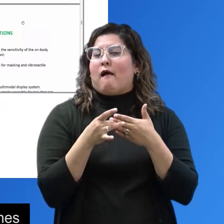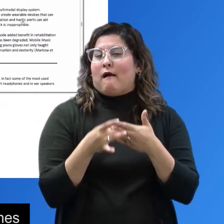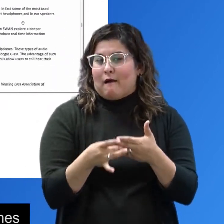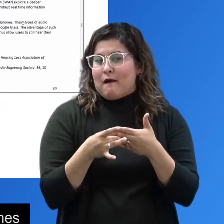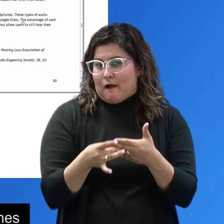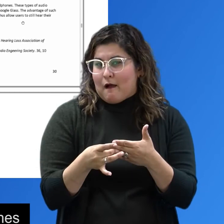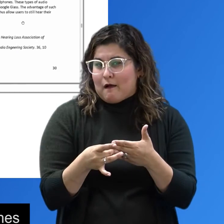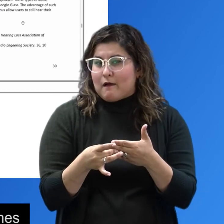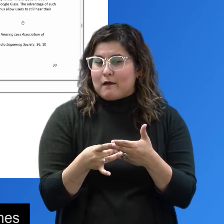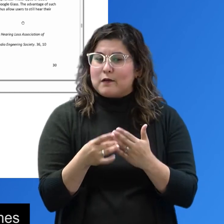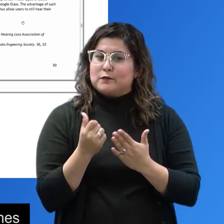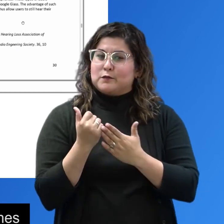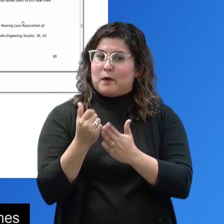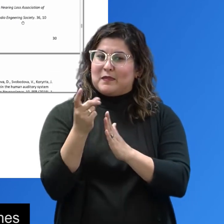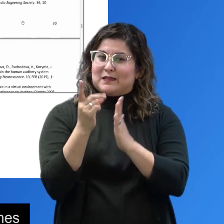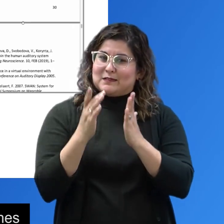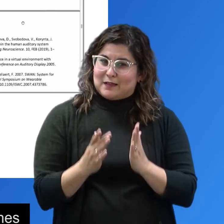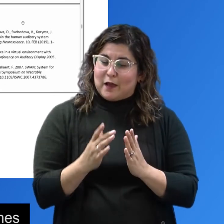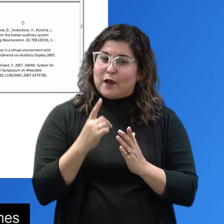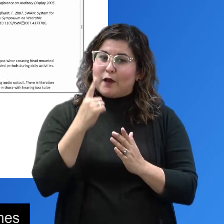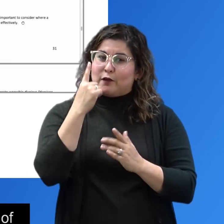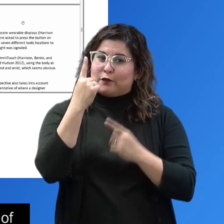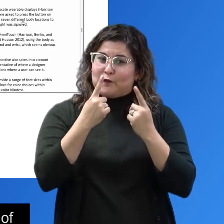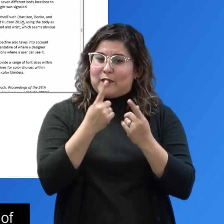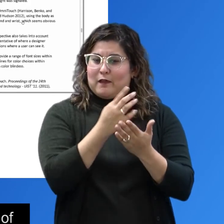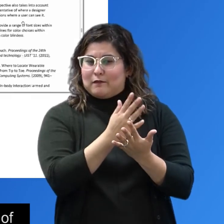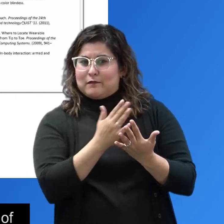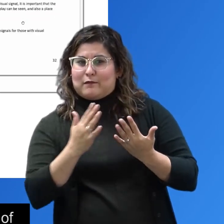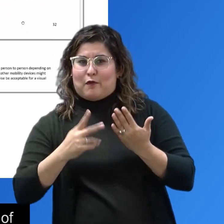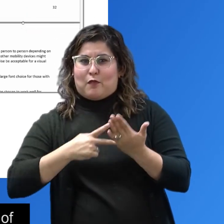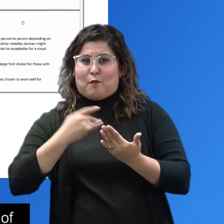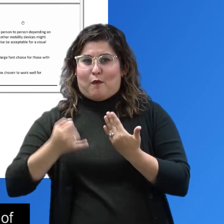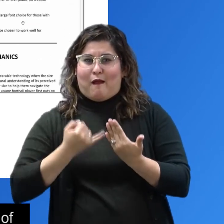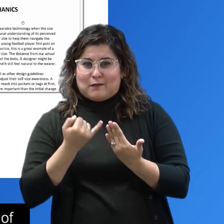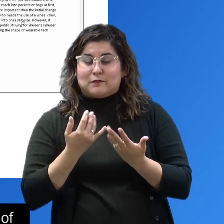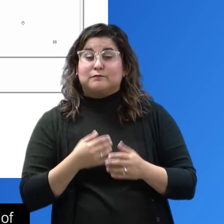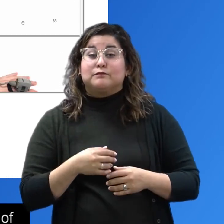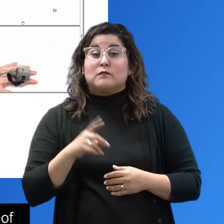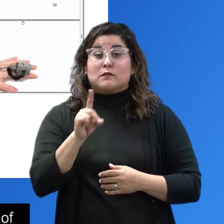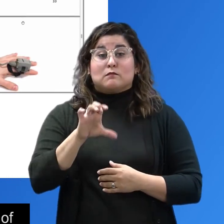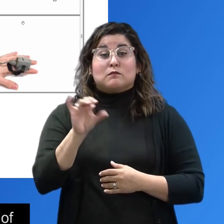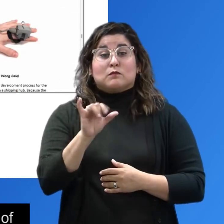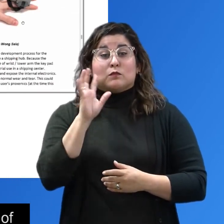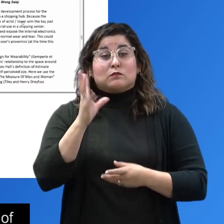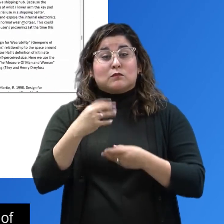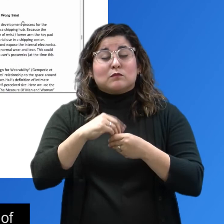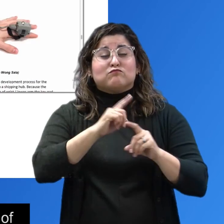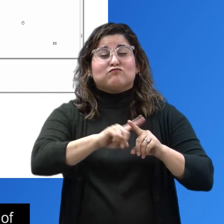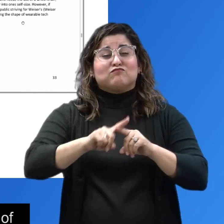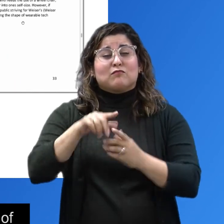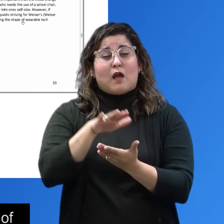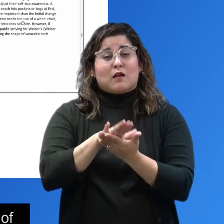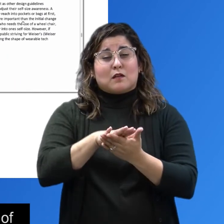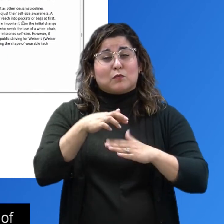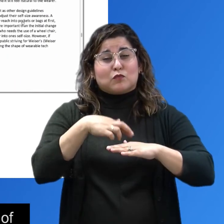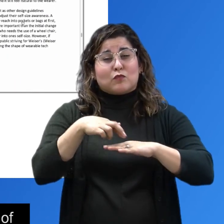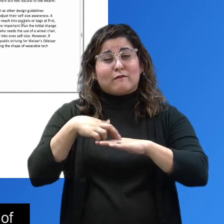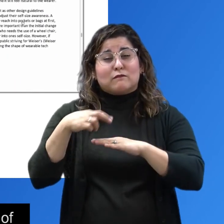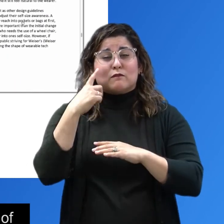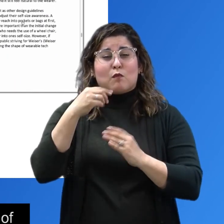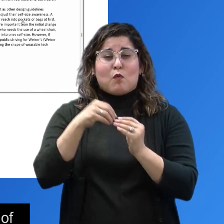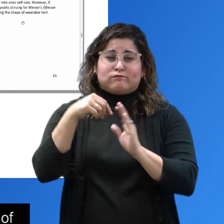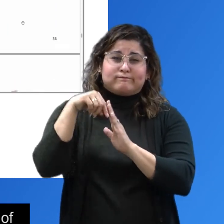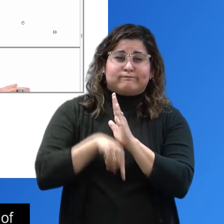of a sort to aid a designer in thinking through their project. The document will also contain a multitude of academic references for